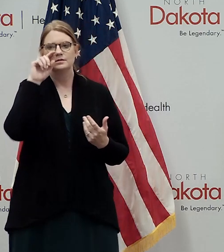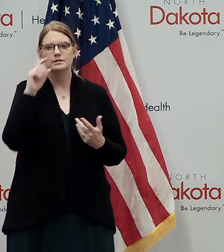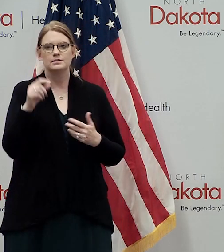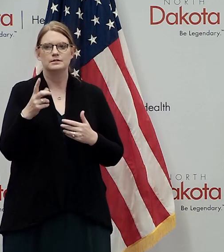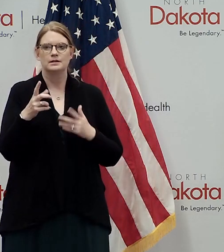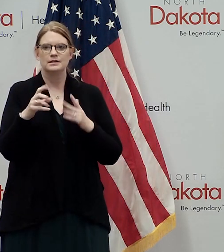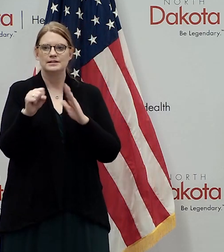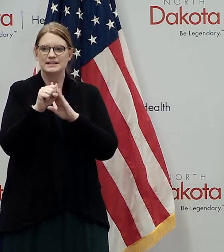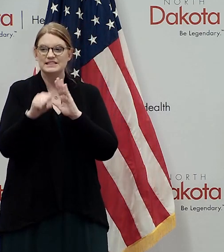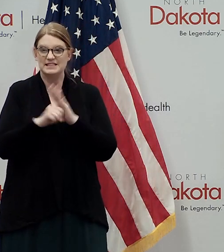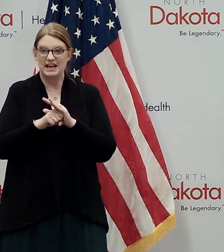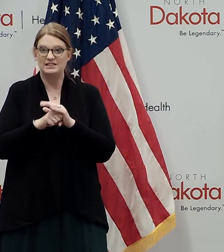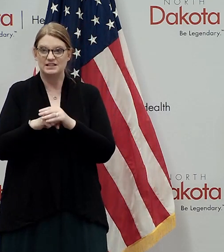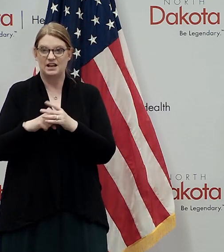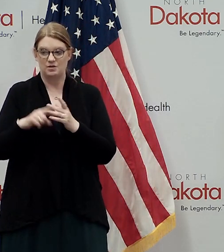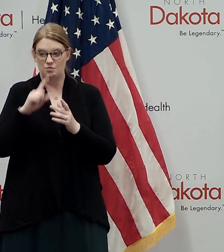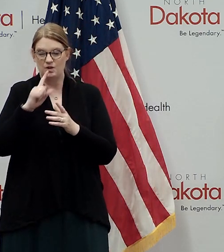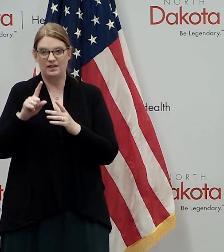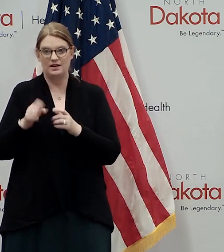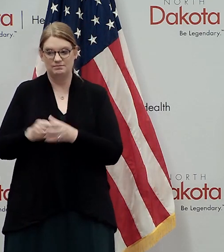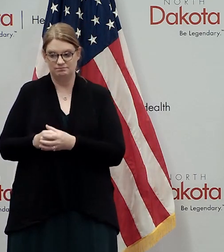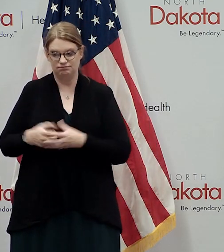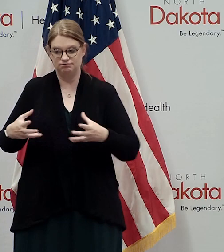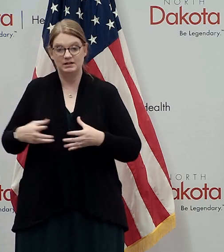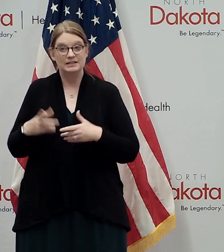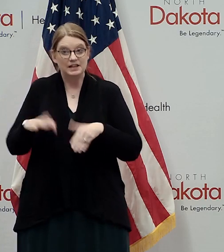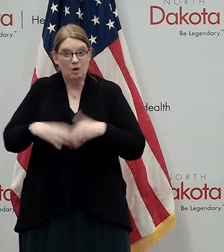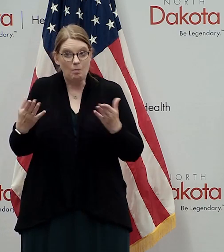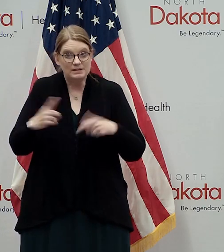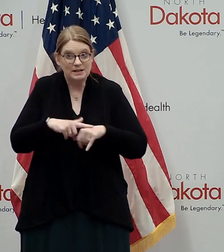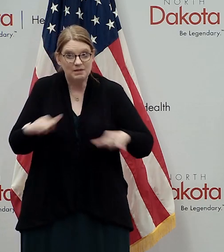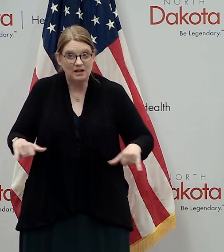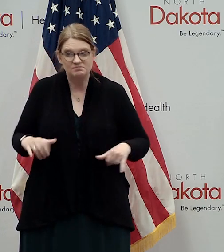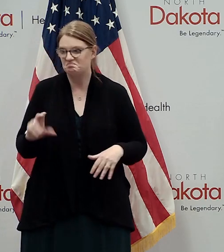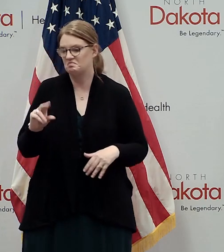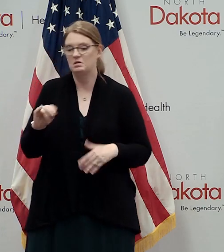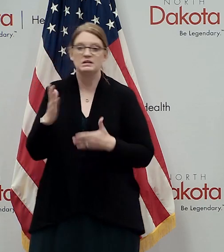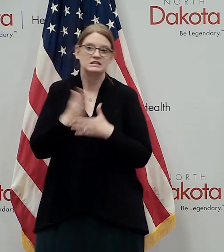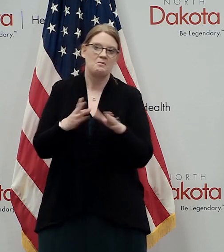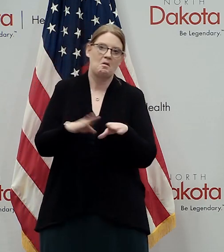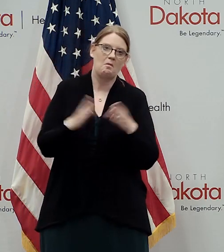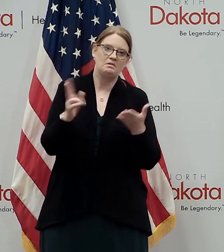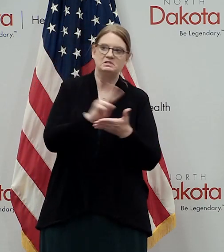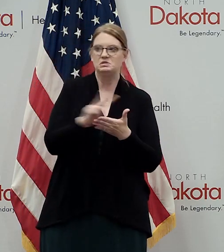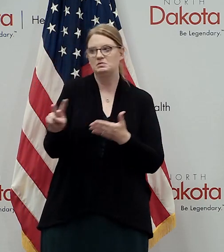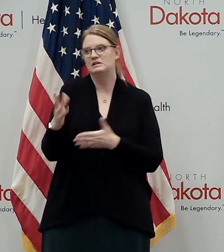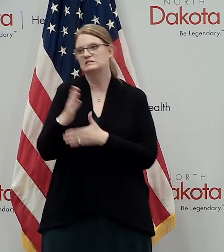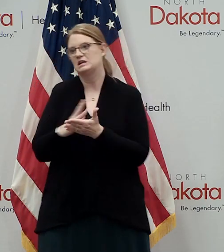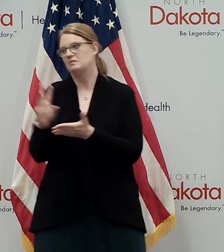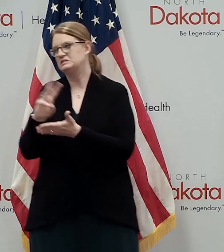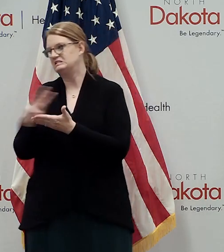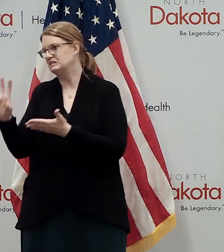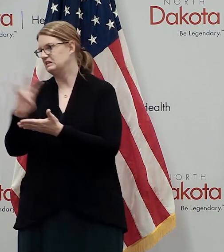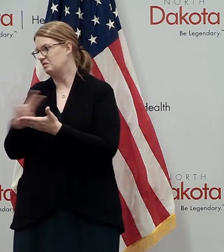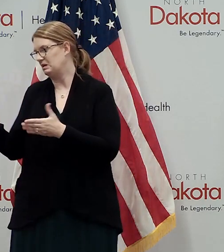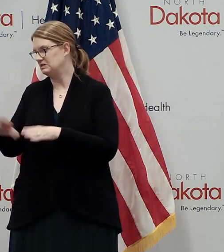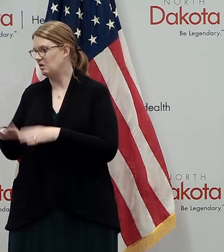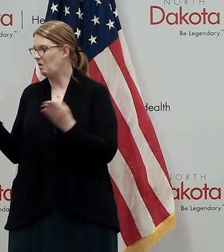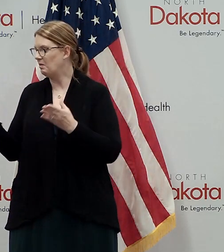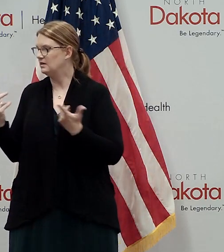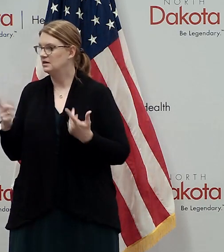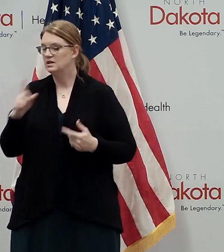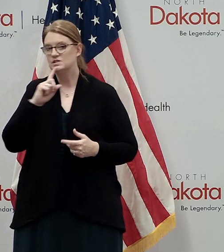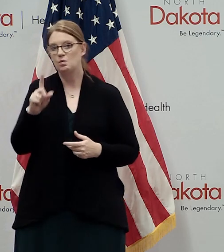states that are growing the fastest, they did not all reopen at the same time. Some had been open for 2 weeks, some had been open for 6 or 7 weeks, and so the date